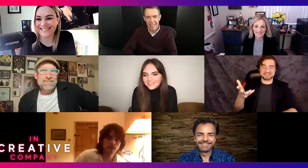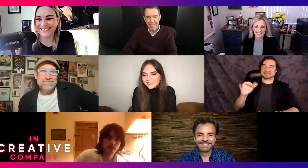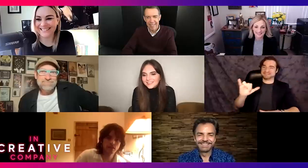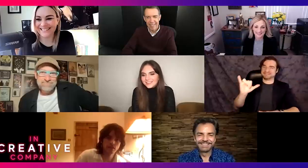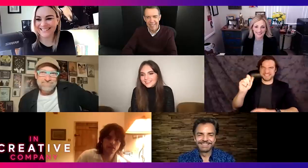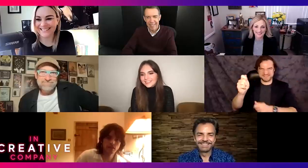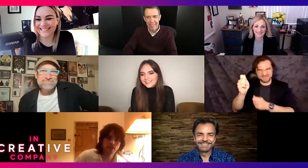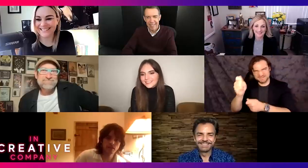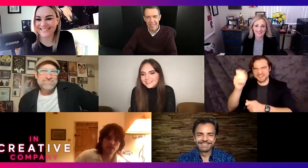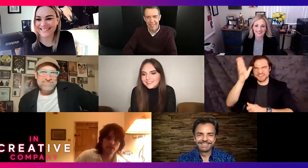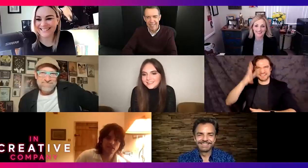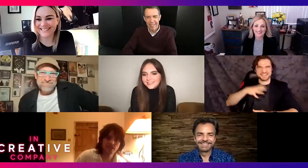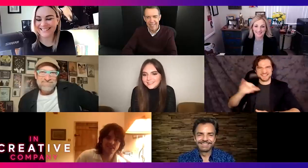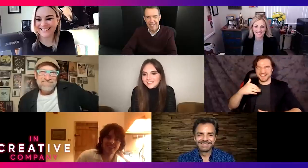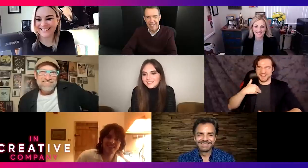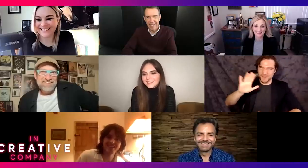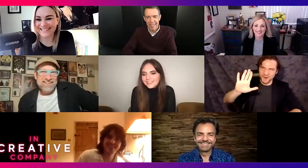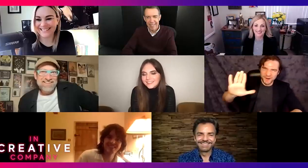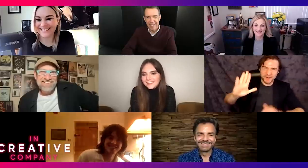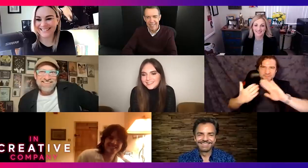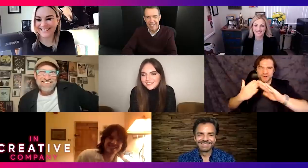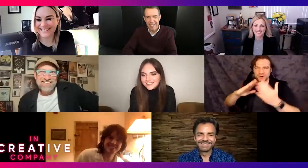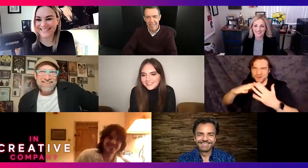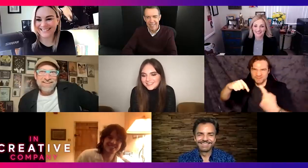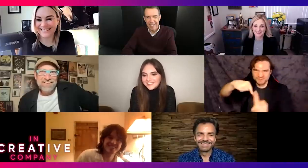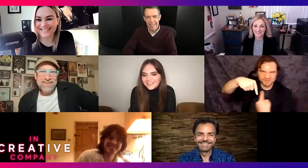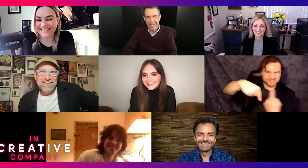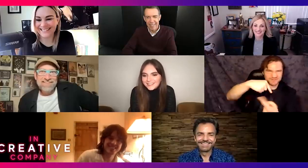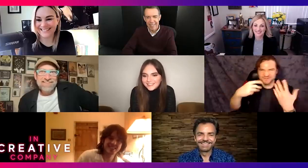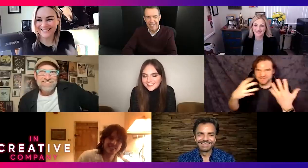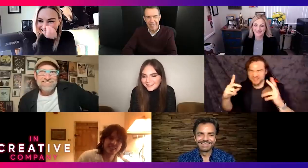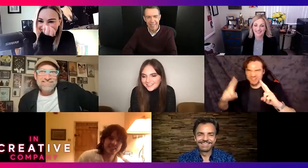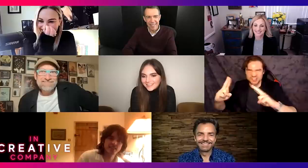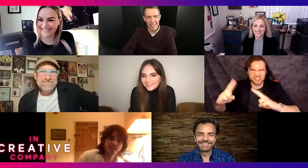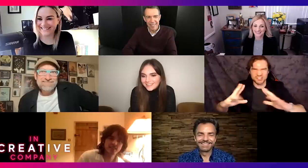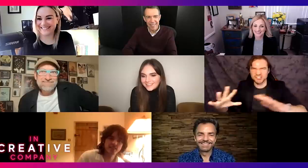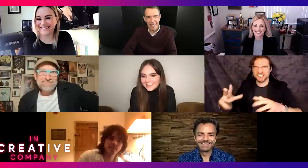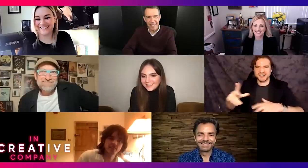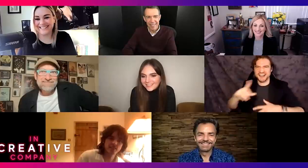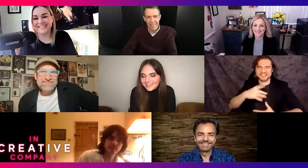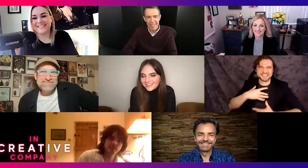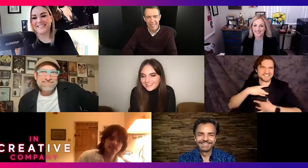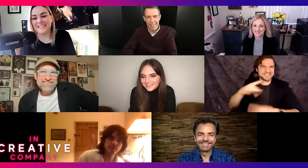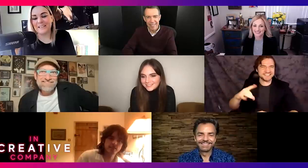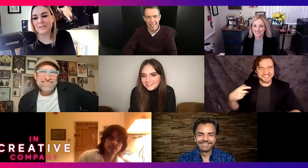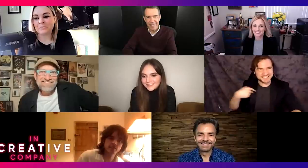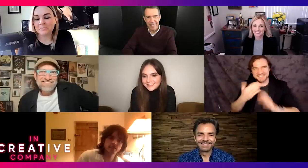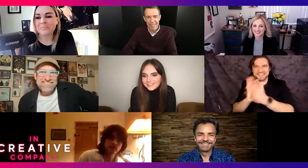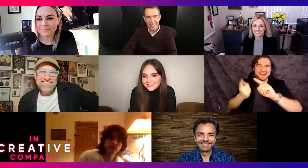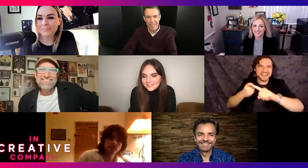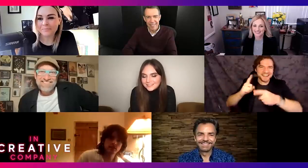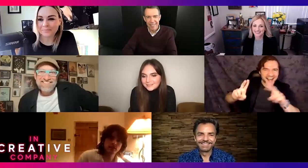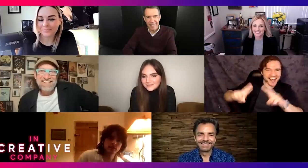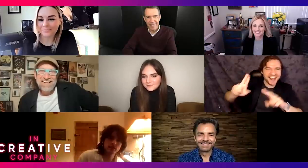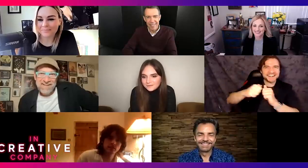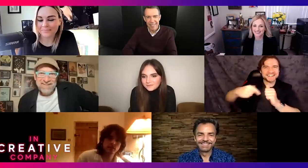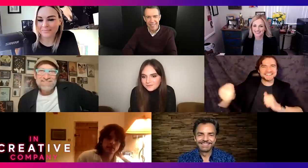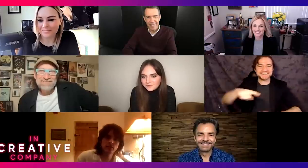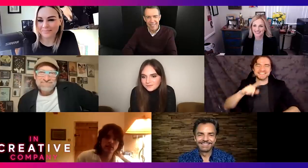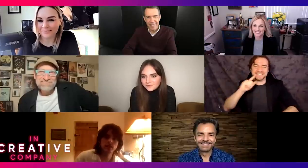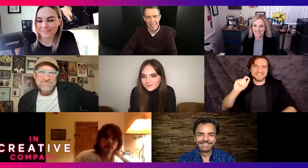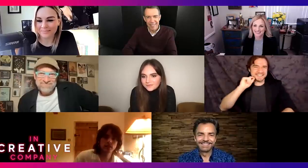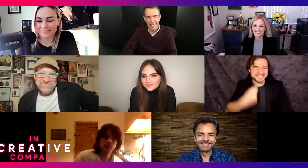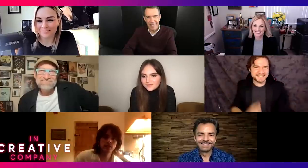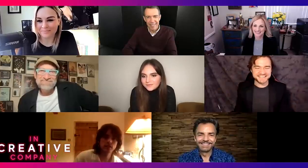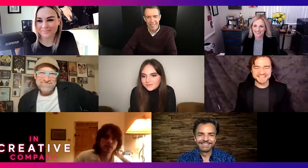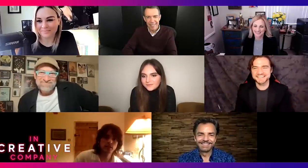day, fights in that bar every single day. These fishermen just like rough and ready. This is their community. This is what they, you know, lived as. And I mean, it was so